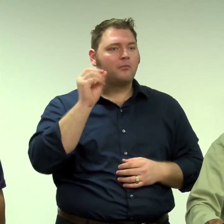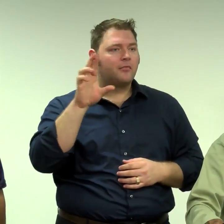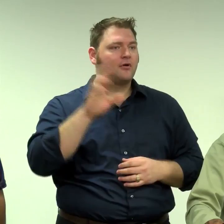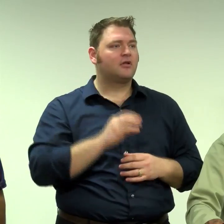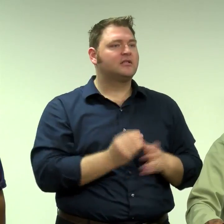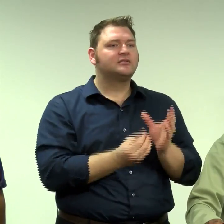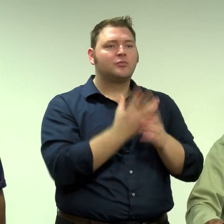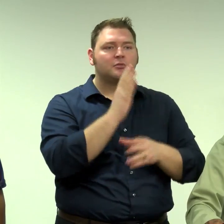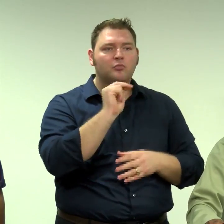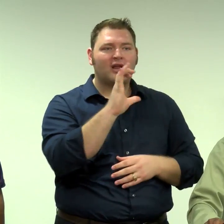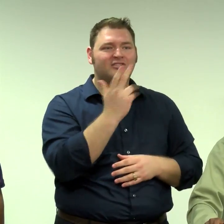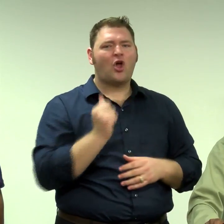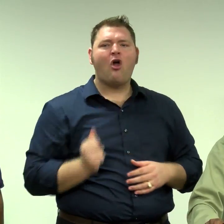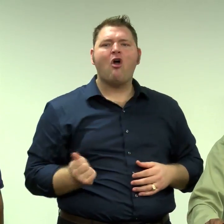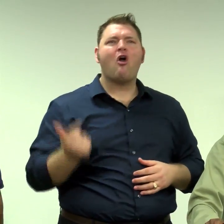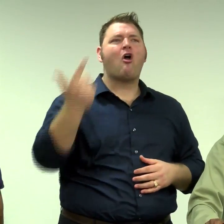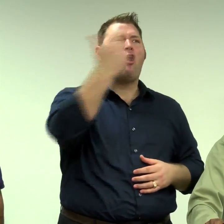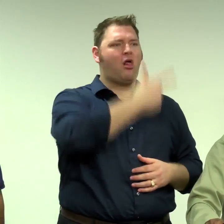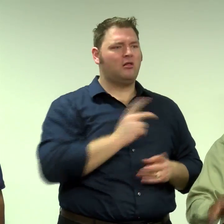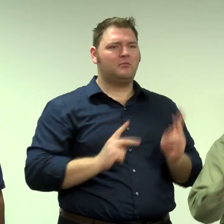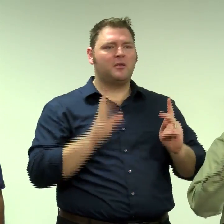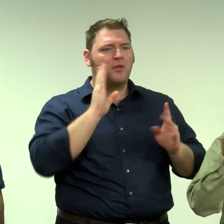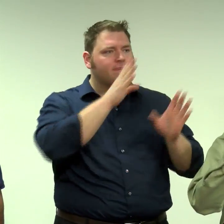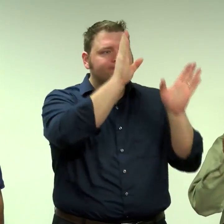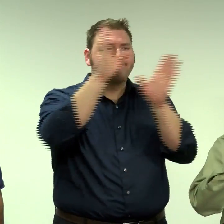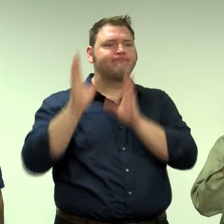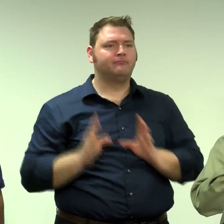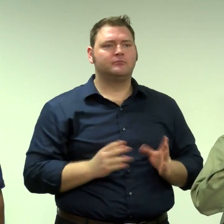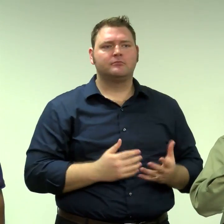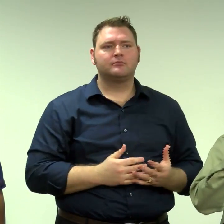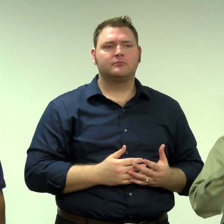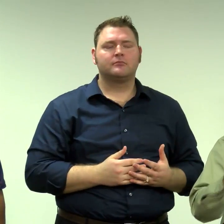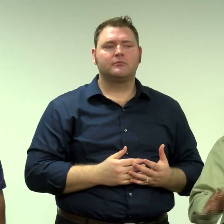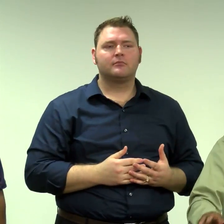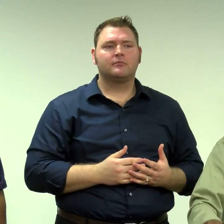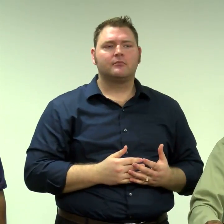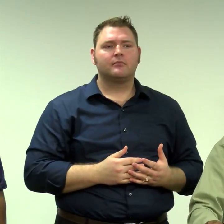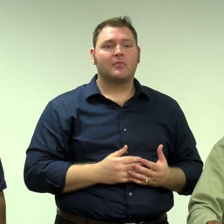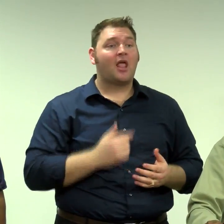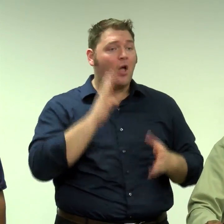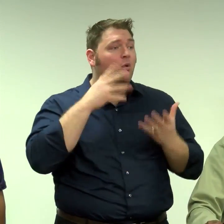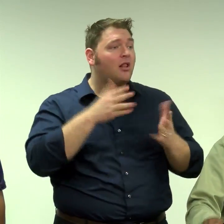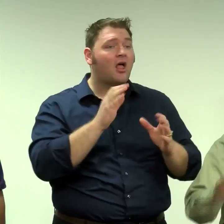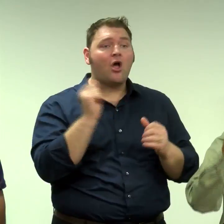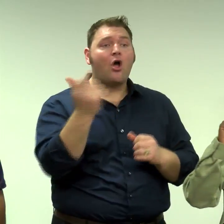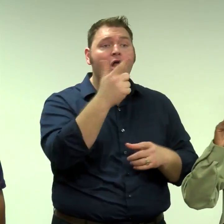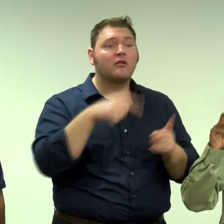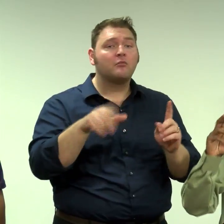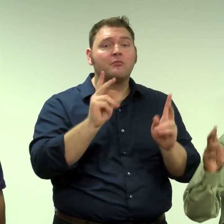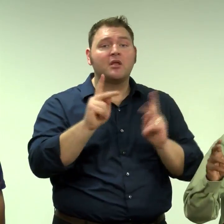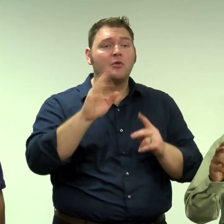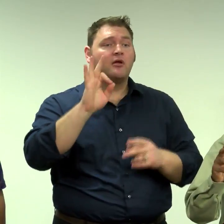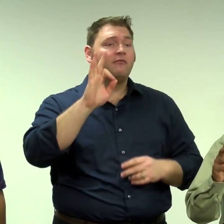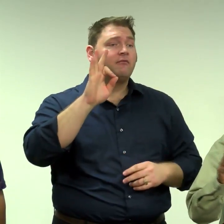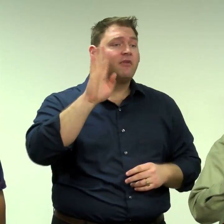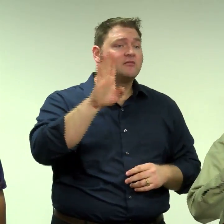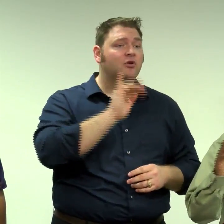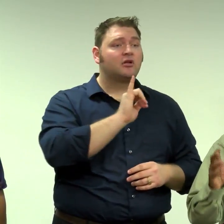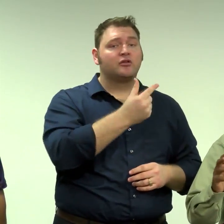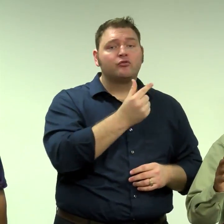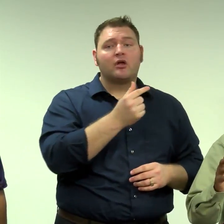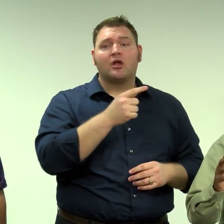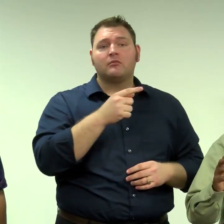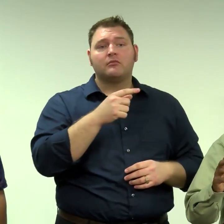I'm concerned with. That's where my priority is. I'm going to allow all the people on social media and talking heads